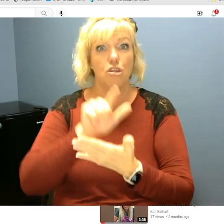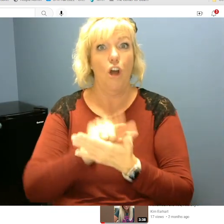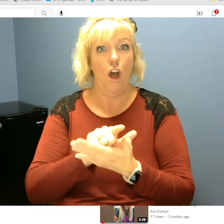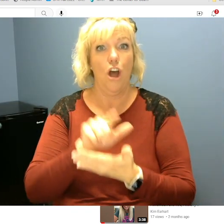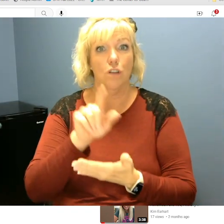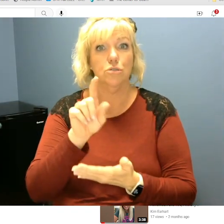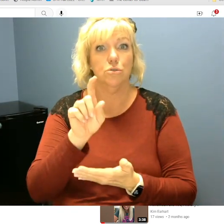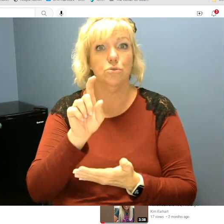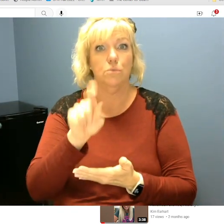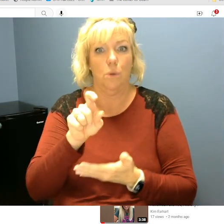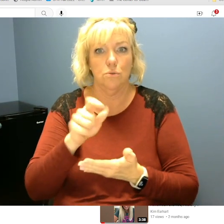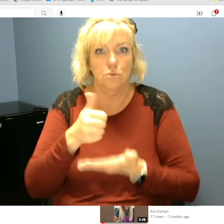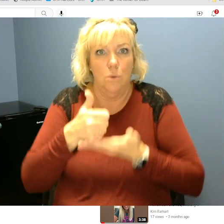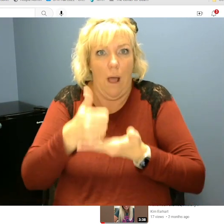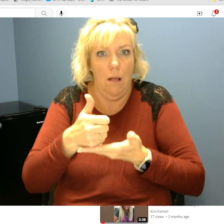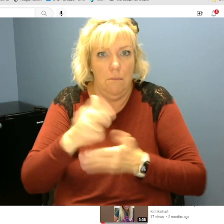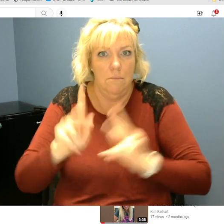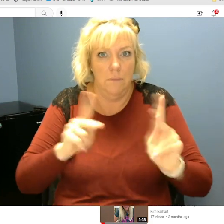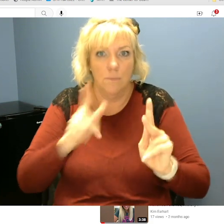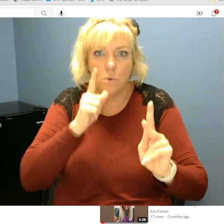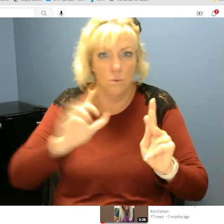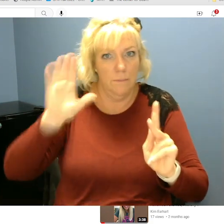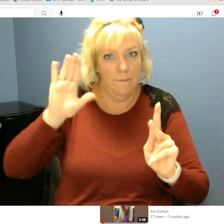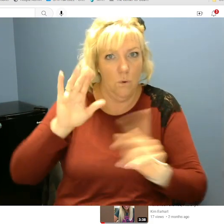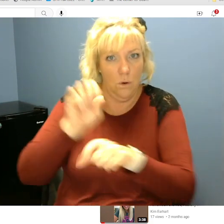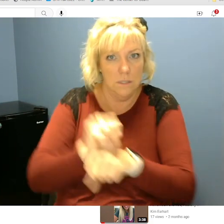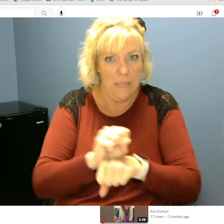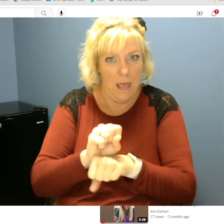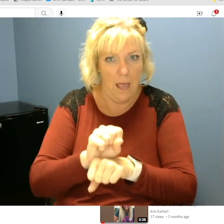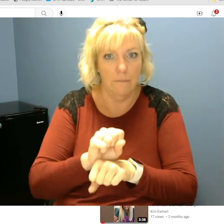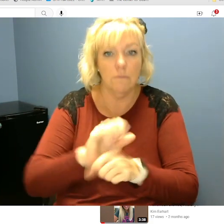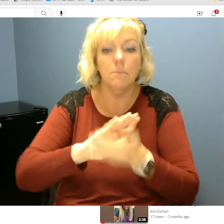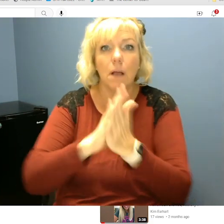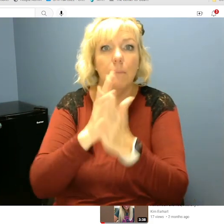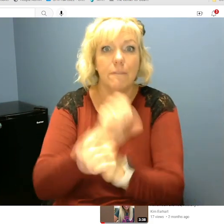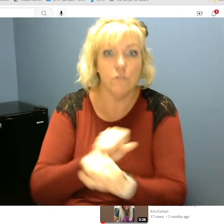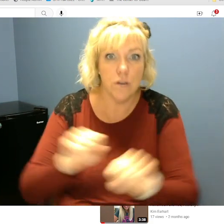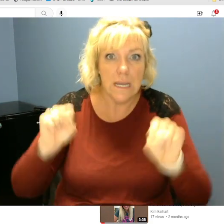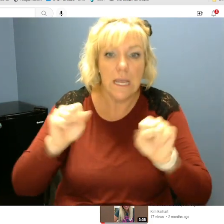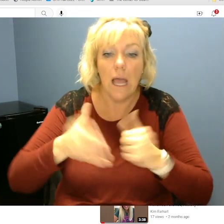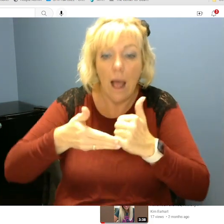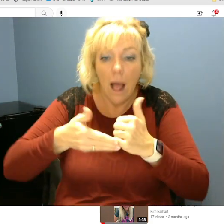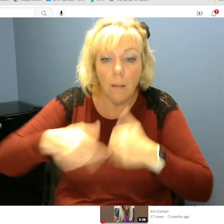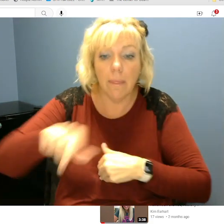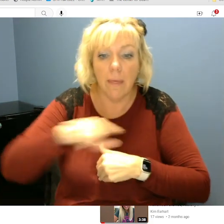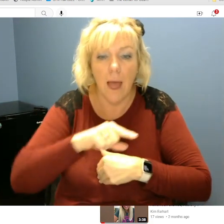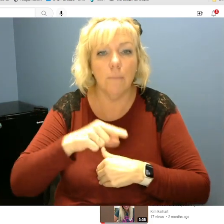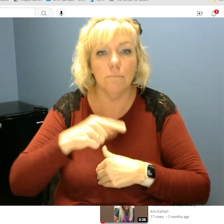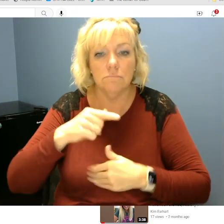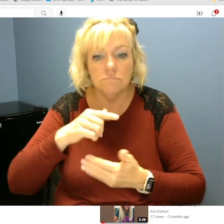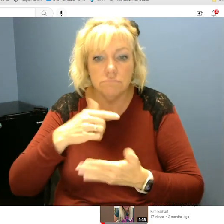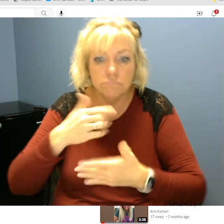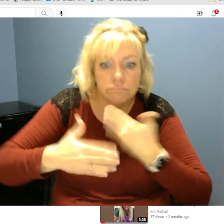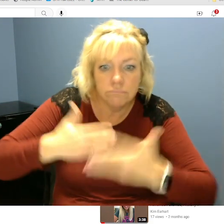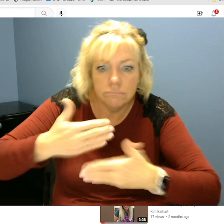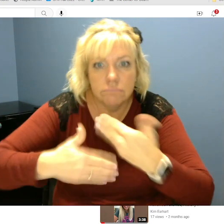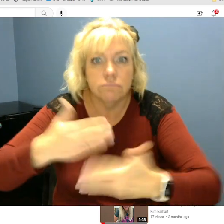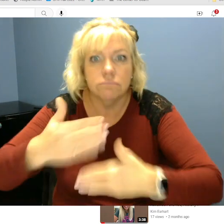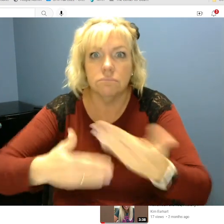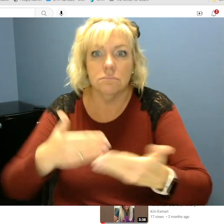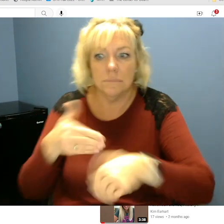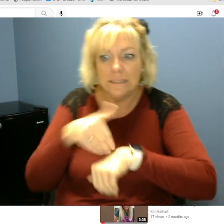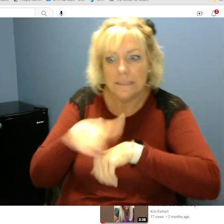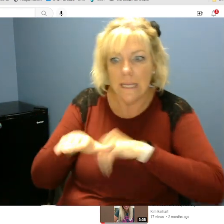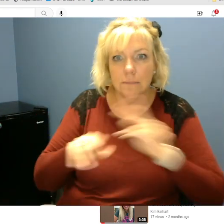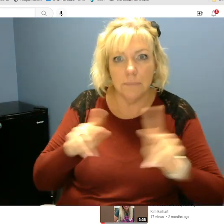former slaves like into freedom, like help them transition. So it would send people down to the South to like create schools.